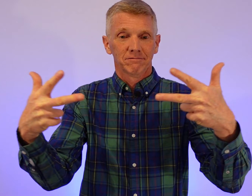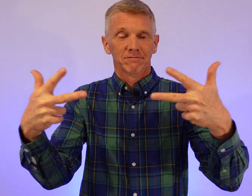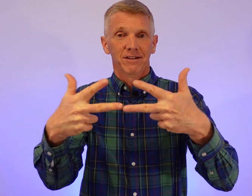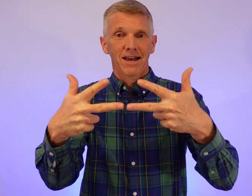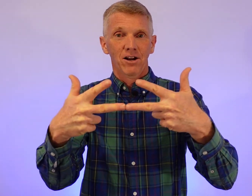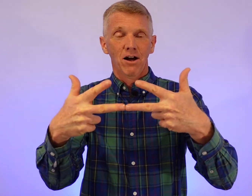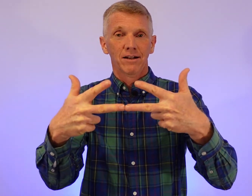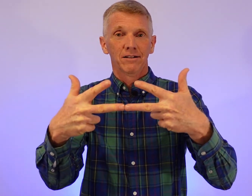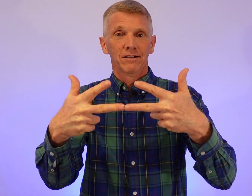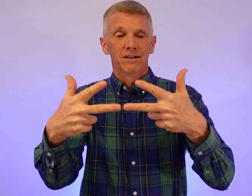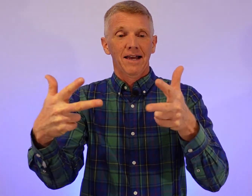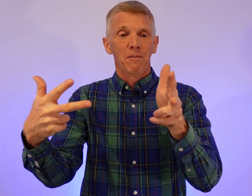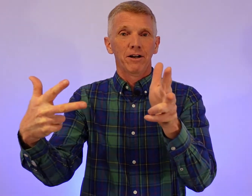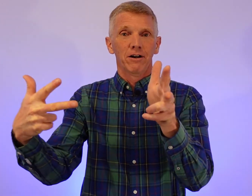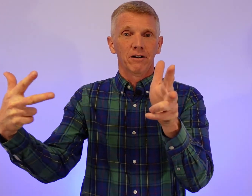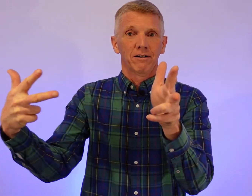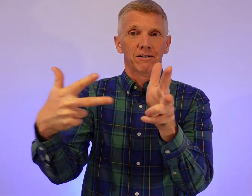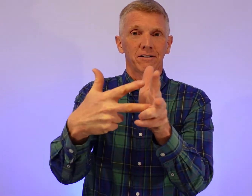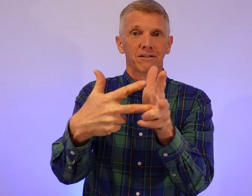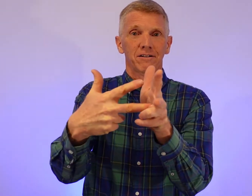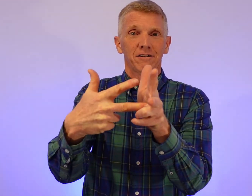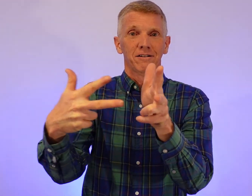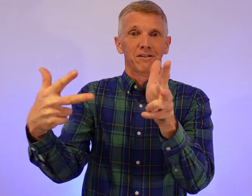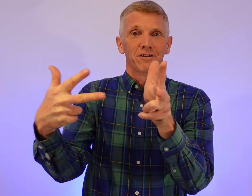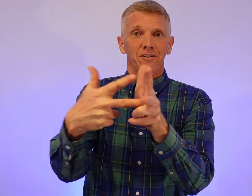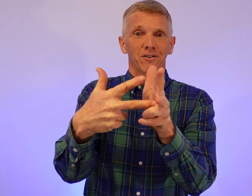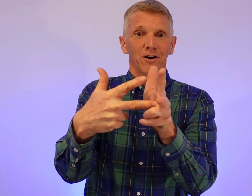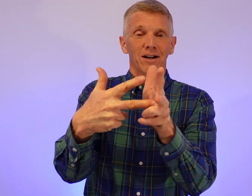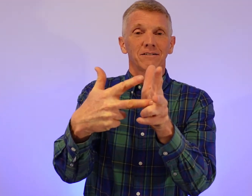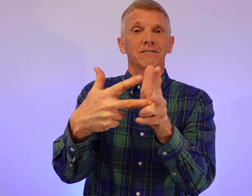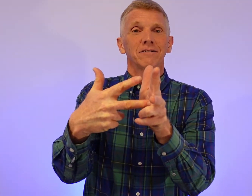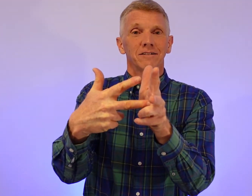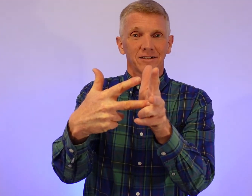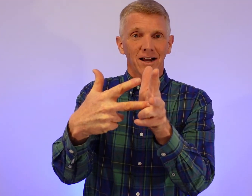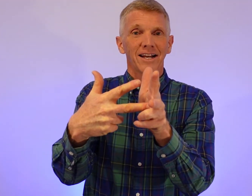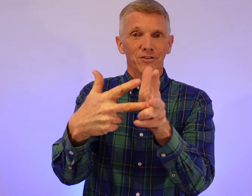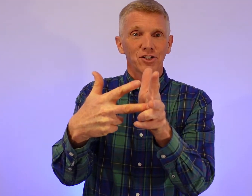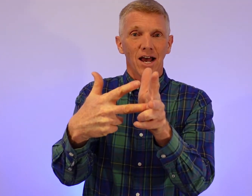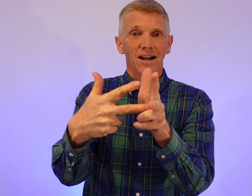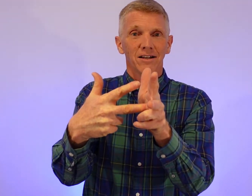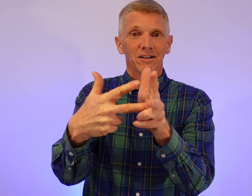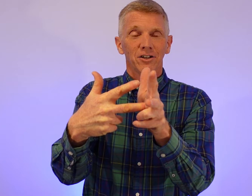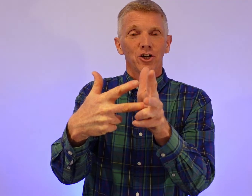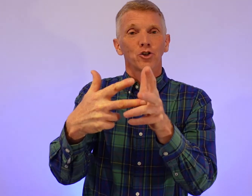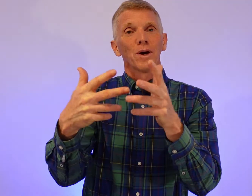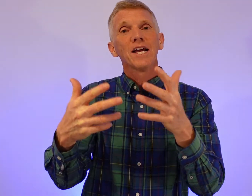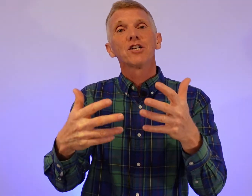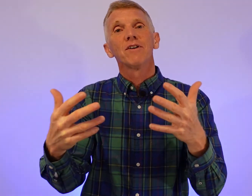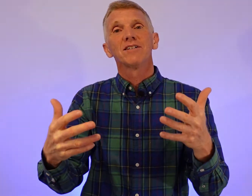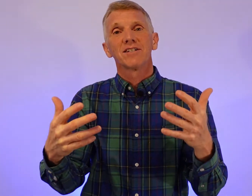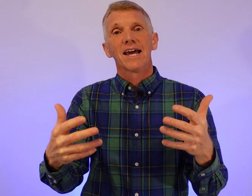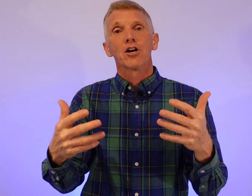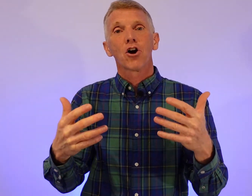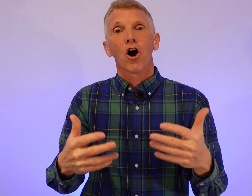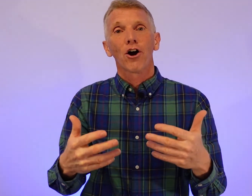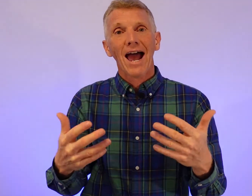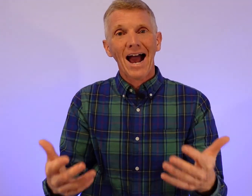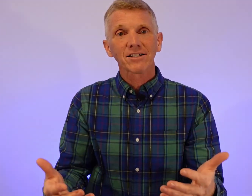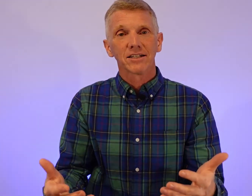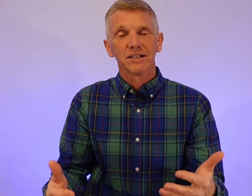A head-on. How about here? Right? Got hit in the side. So each of these is a car accident,